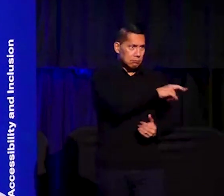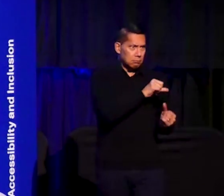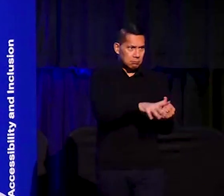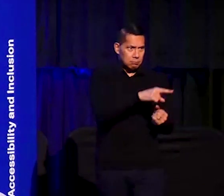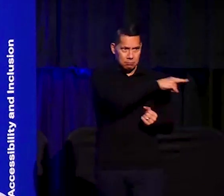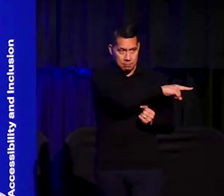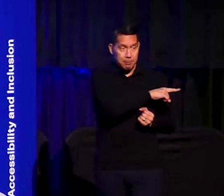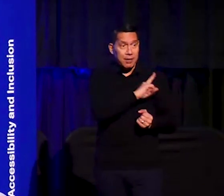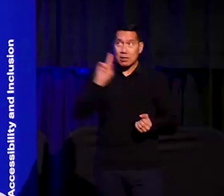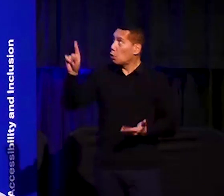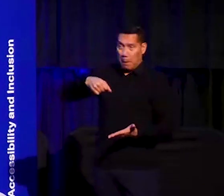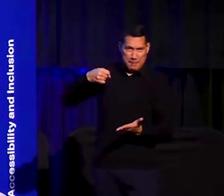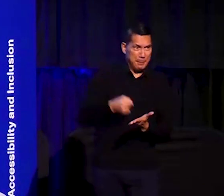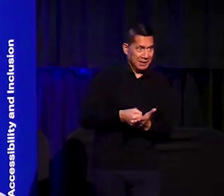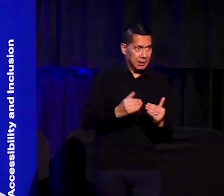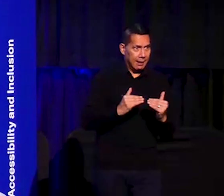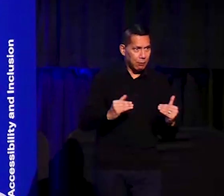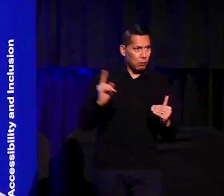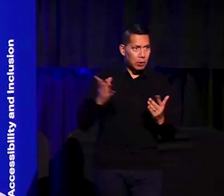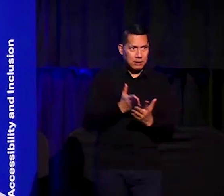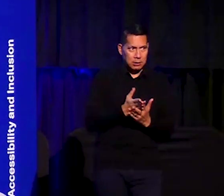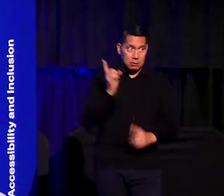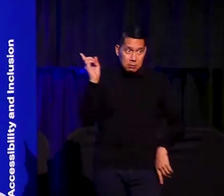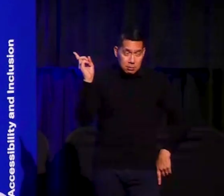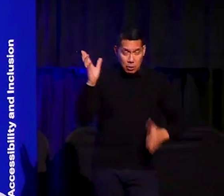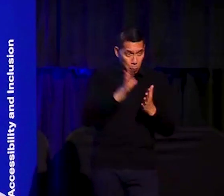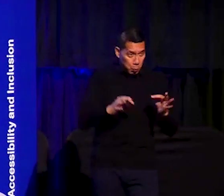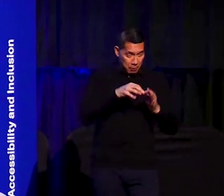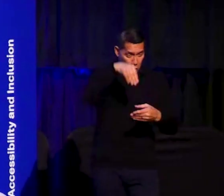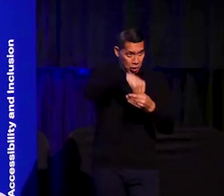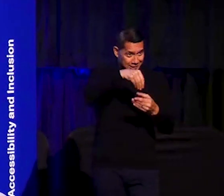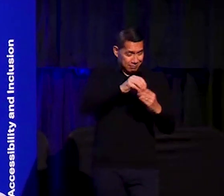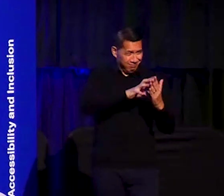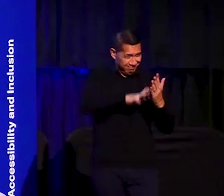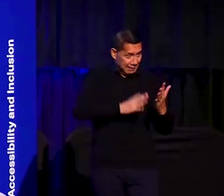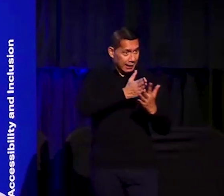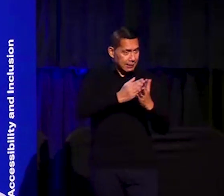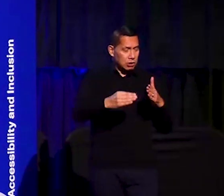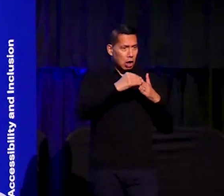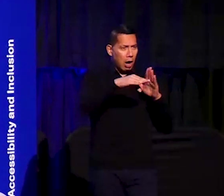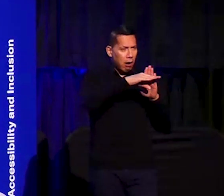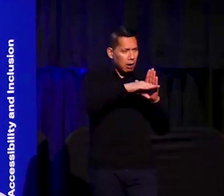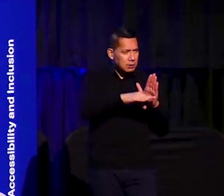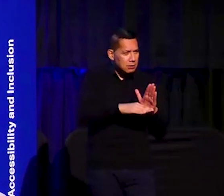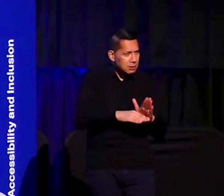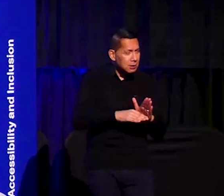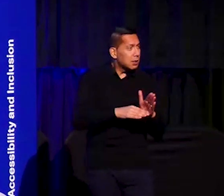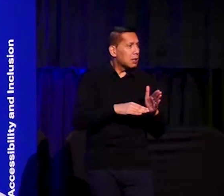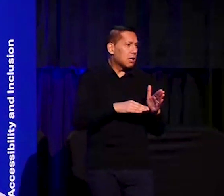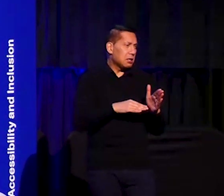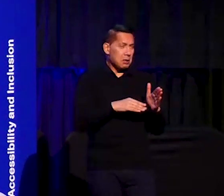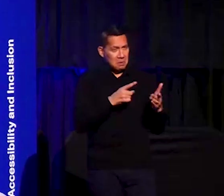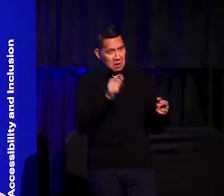baseline level of accessibility. The Web Content Accessibility Guidelines are the most common and frequent,